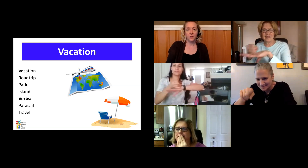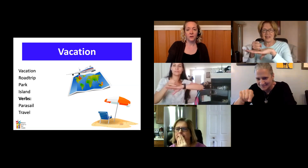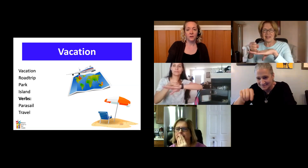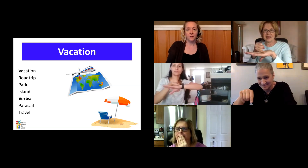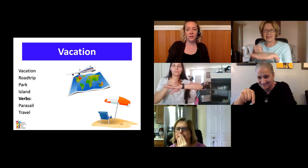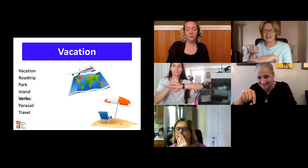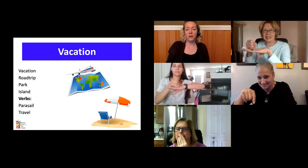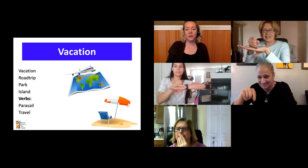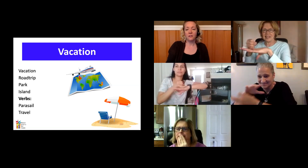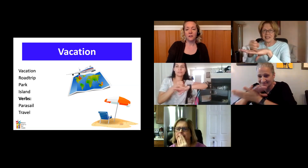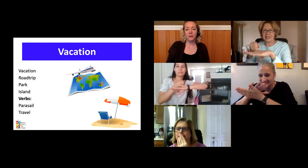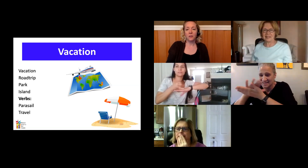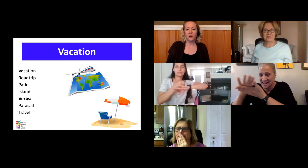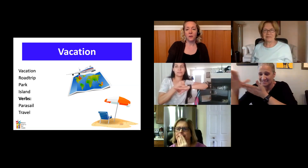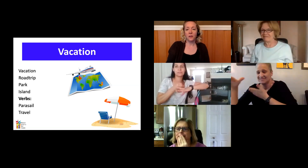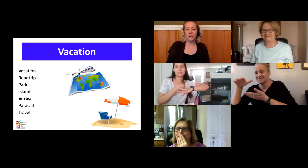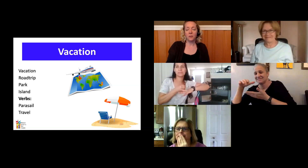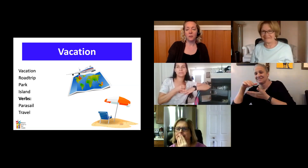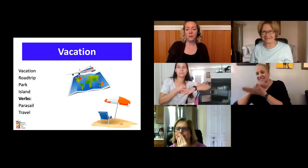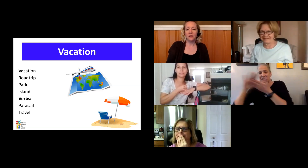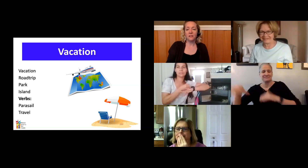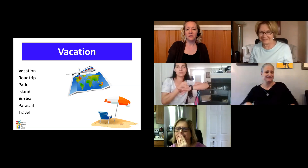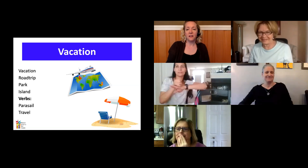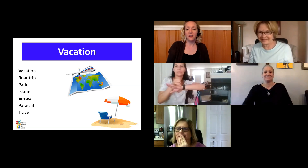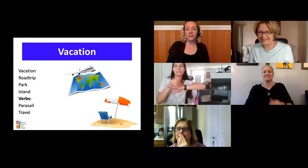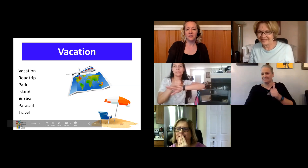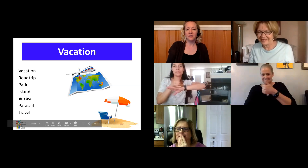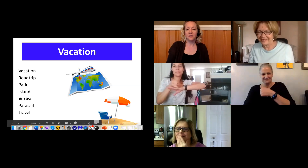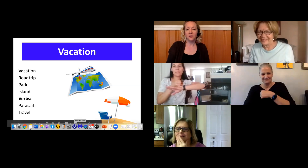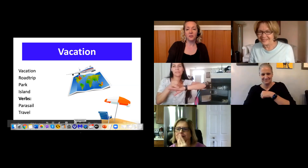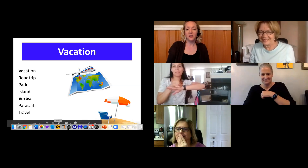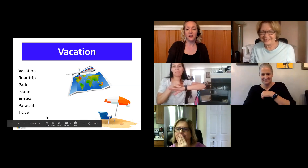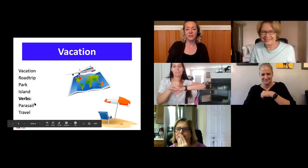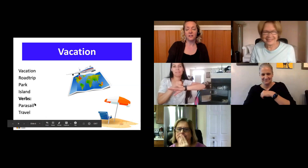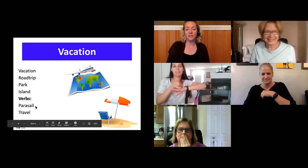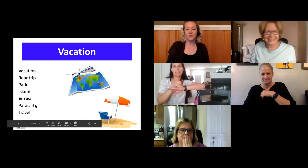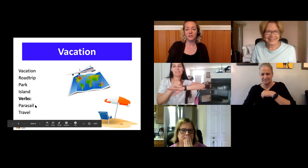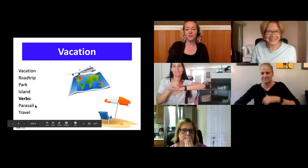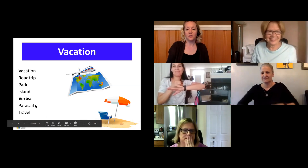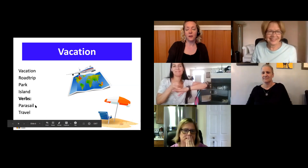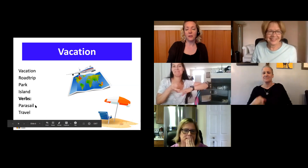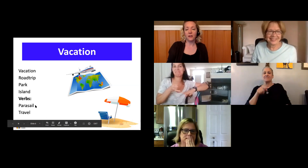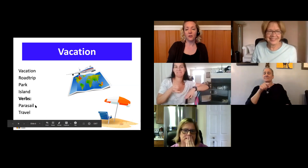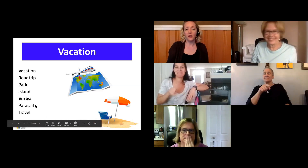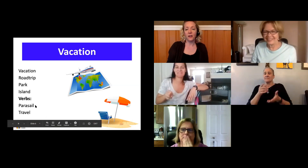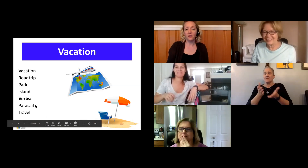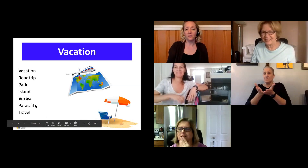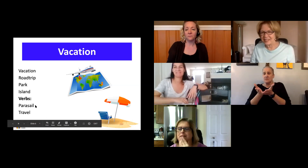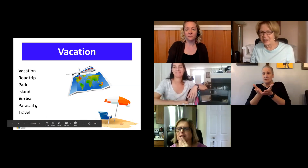Anybody going? Anybody been? Nice. Going to the islands. It's too bad we can't go right now.